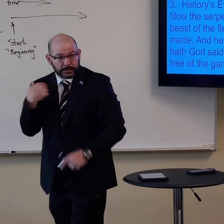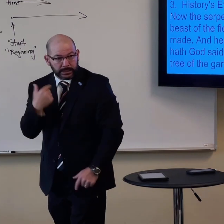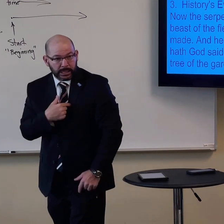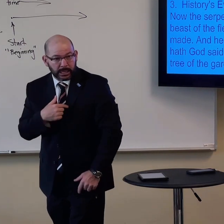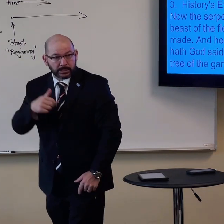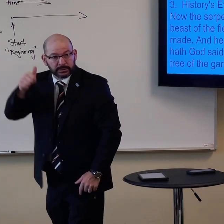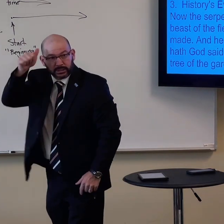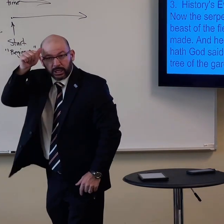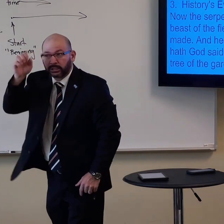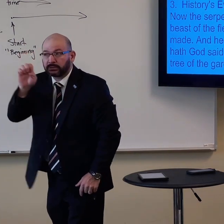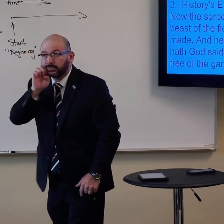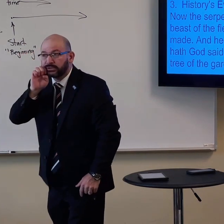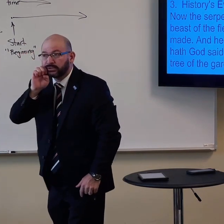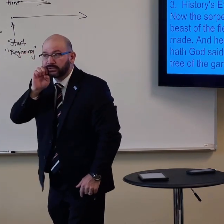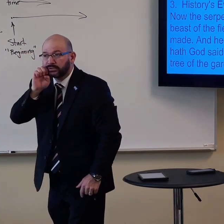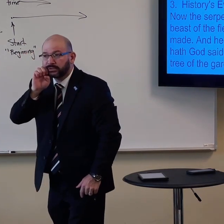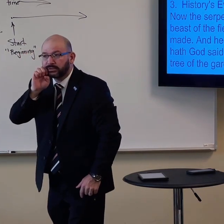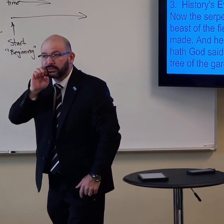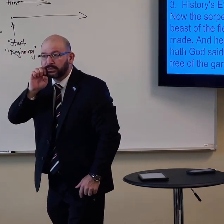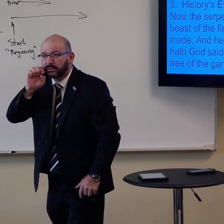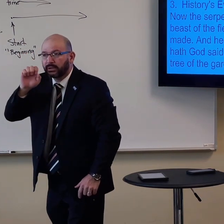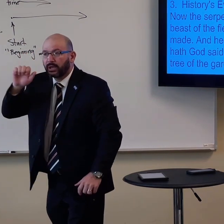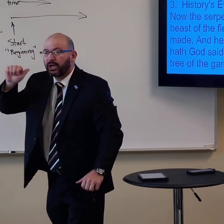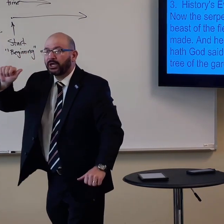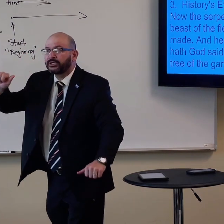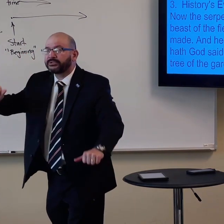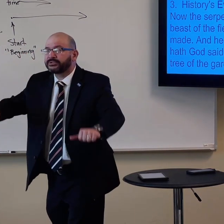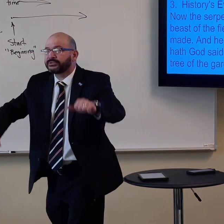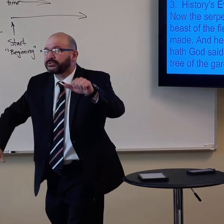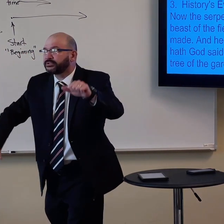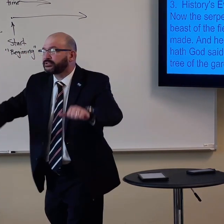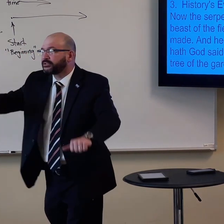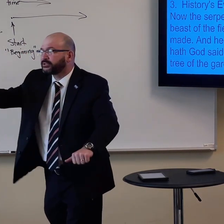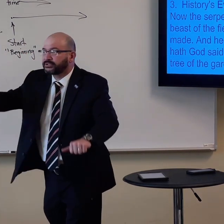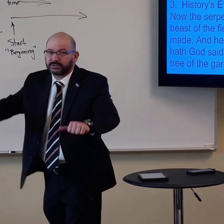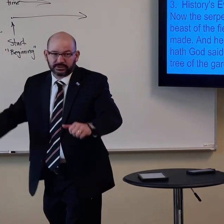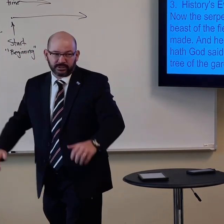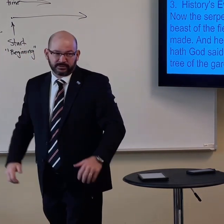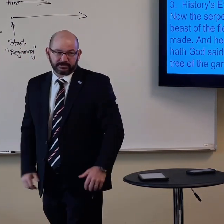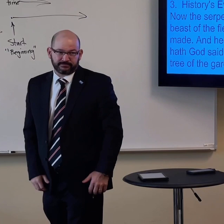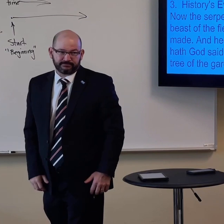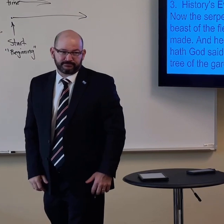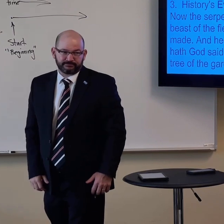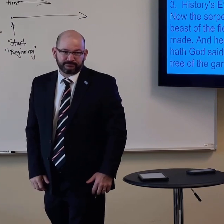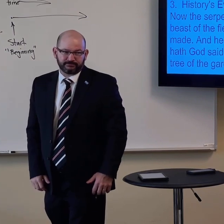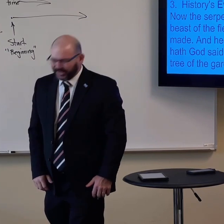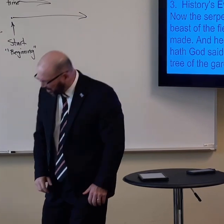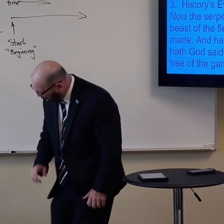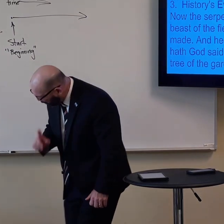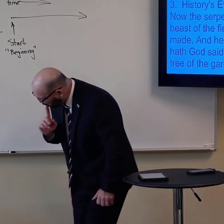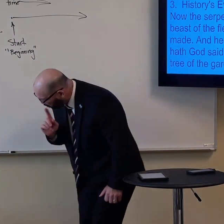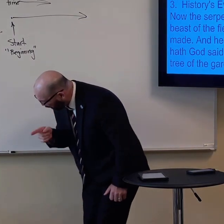The devil wanted Adam and Eve and us to doubt God's word.